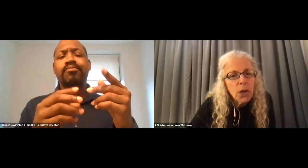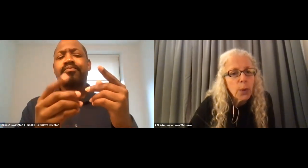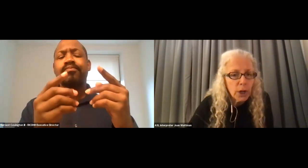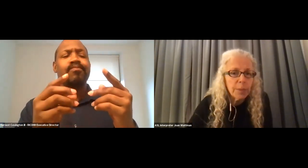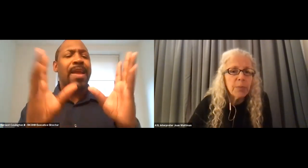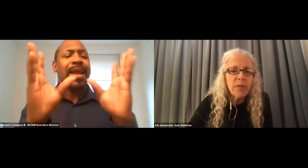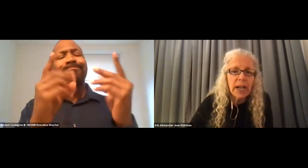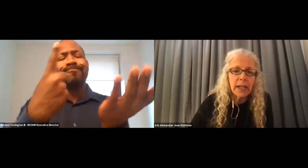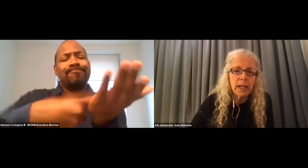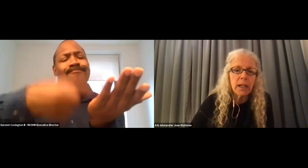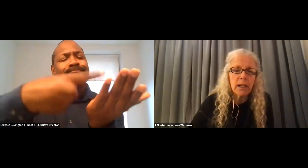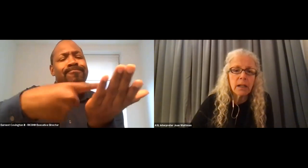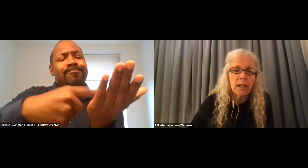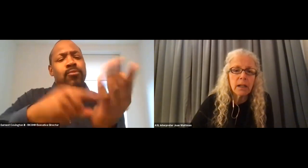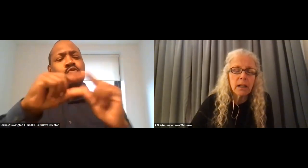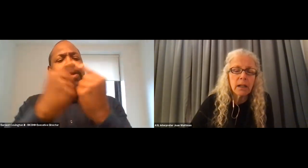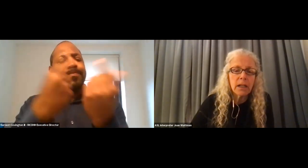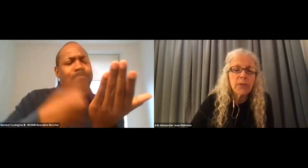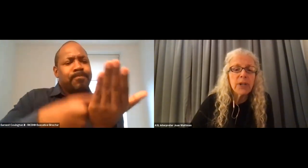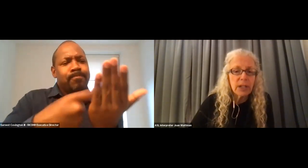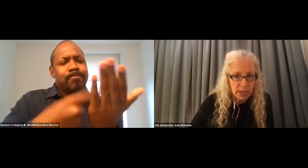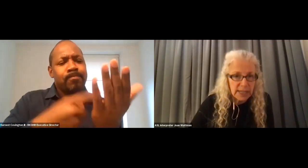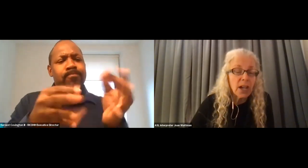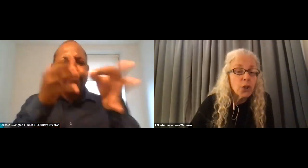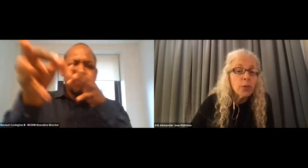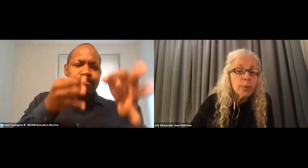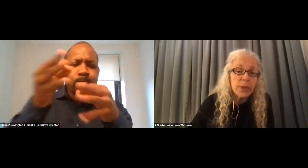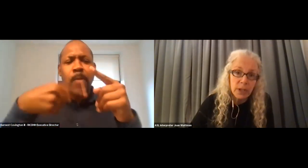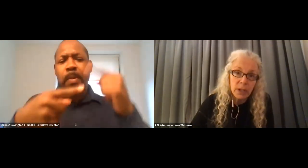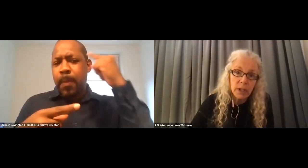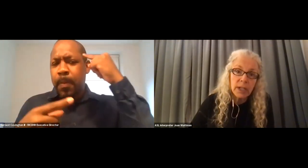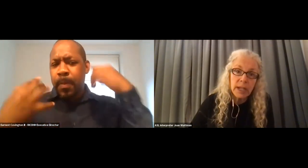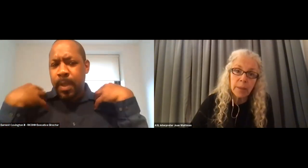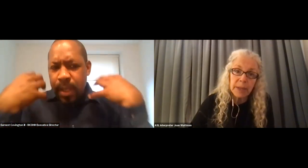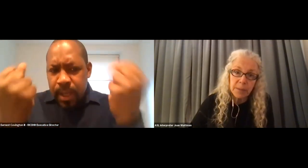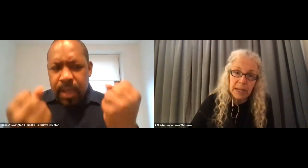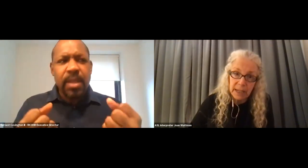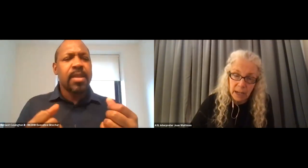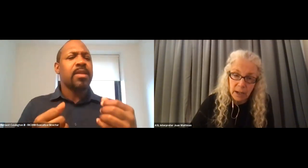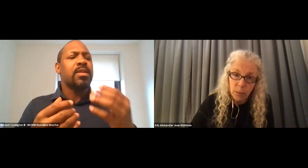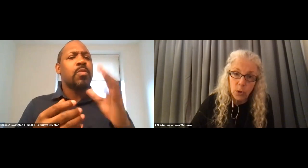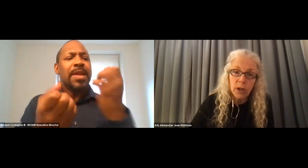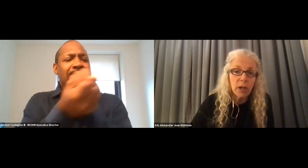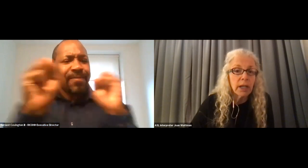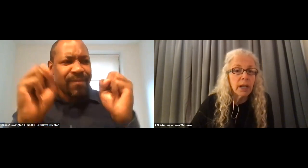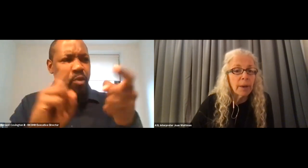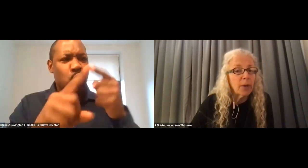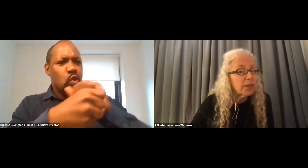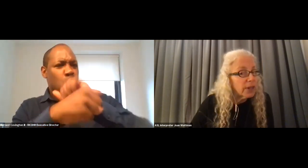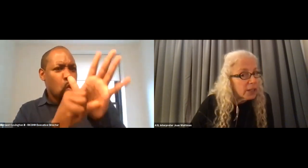We're going to be providing different discussion groups to help explain more about different